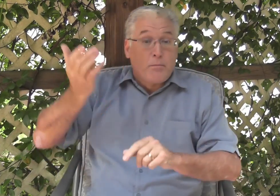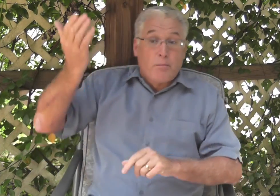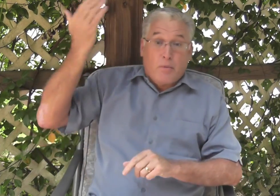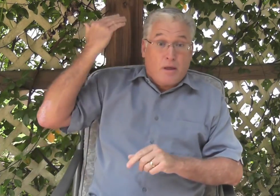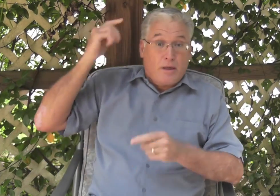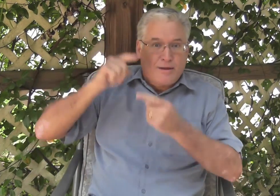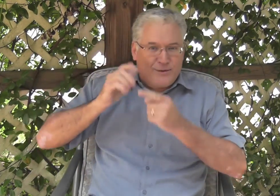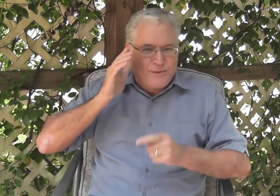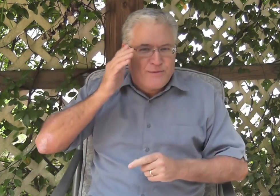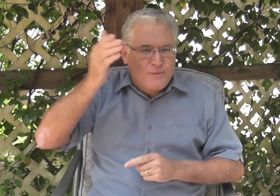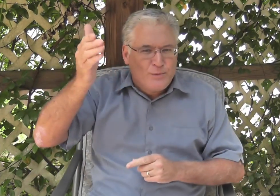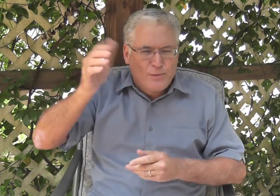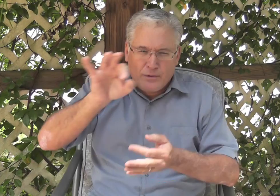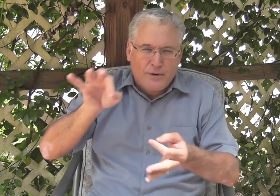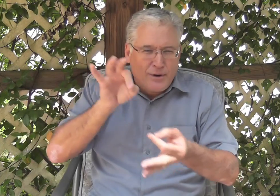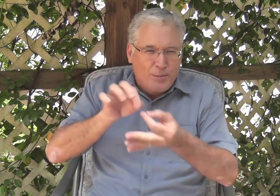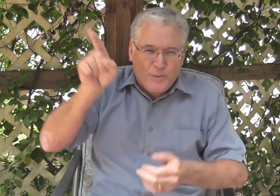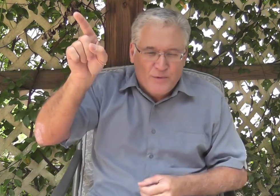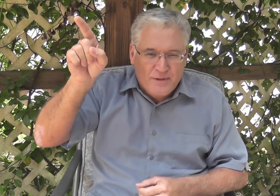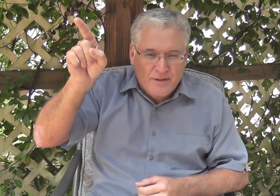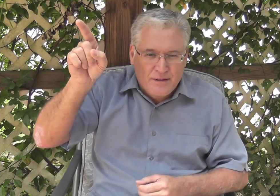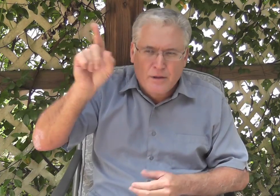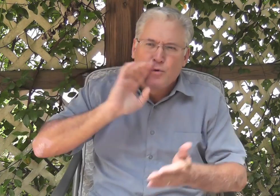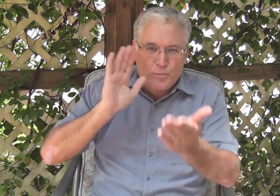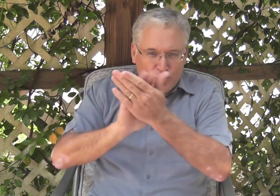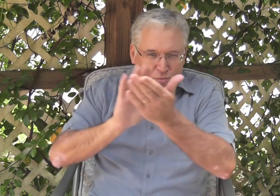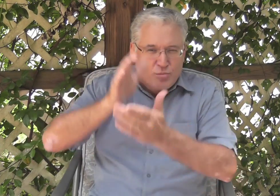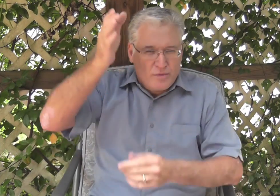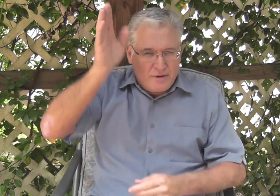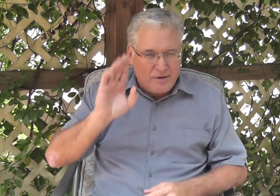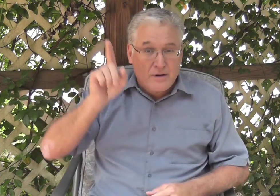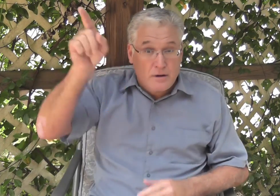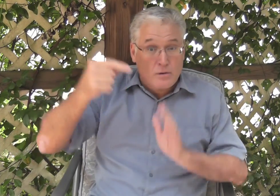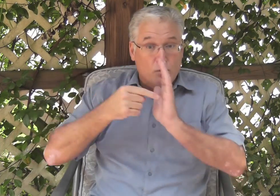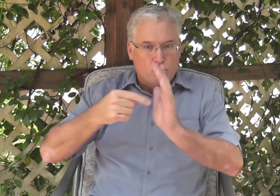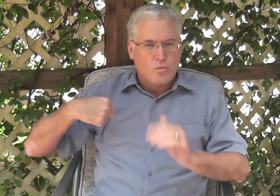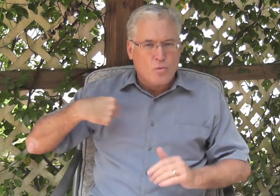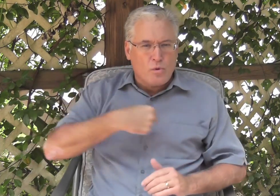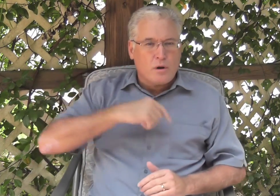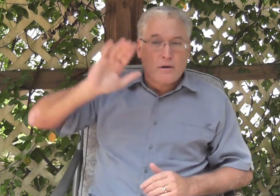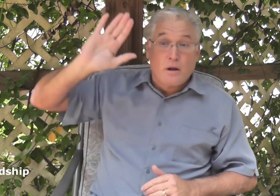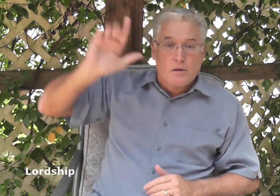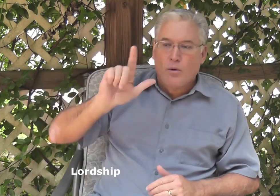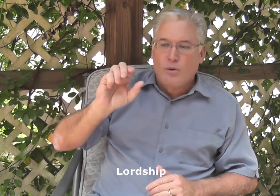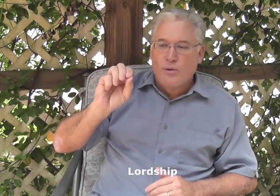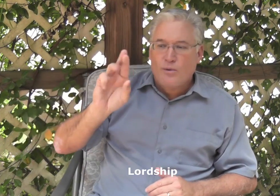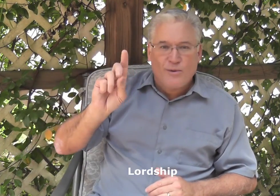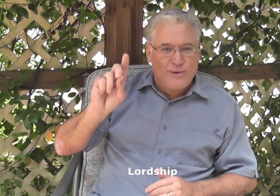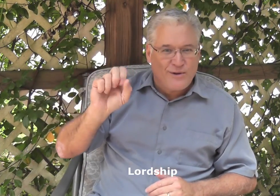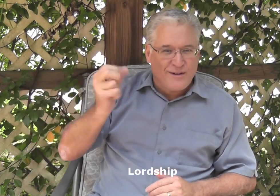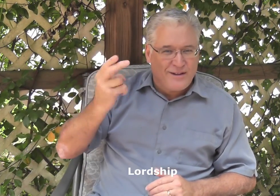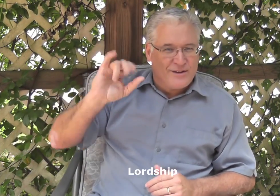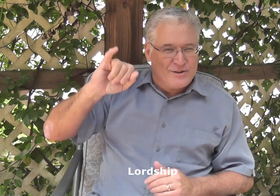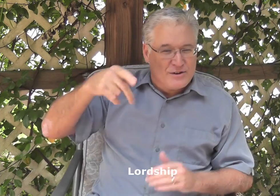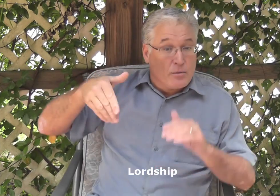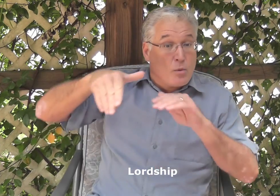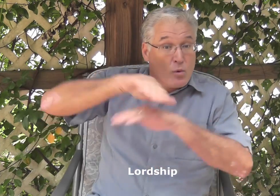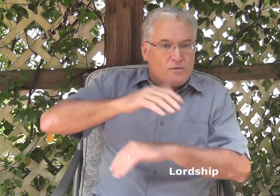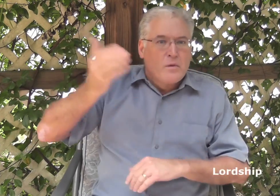together flawlessly. He cares about the past and the present and the future, and we applaud him for that. His